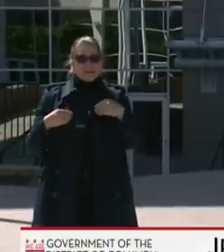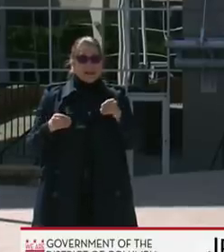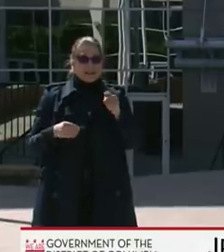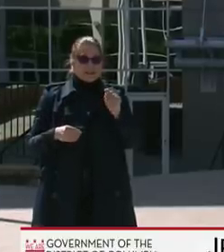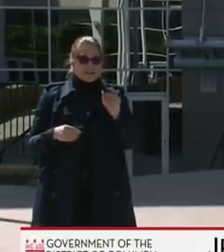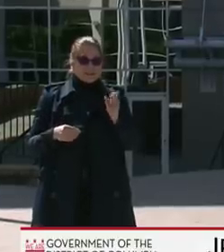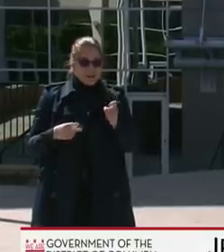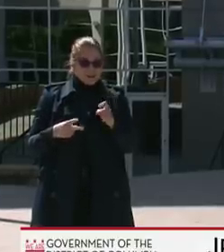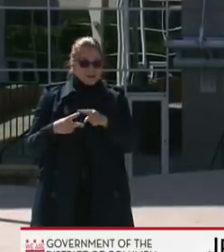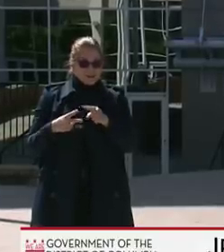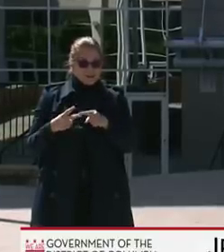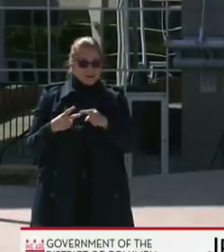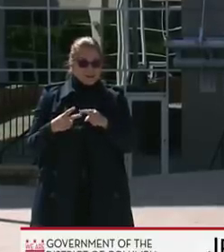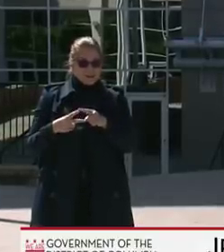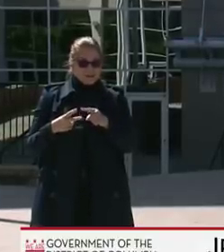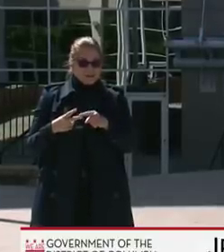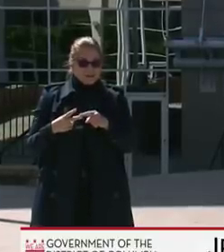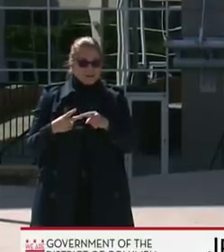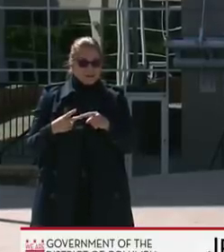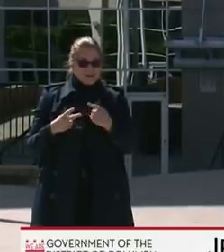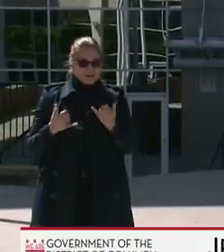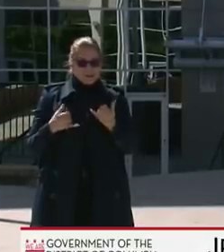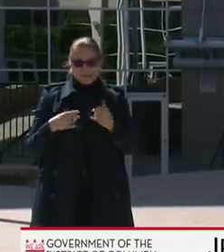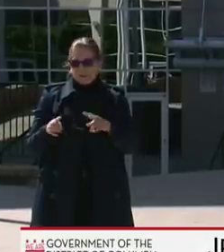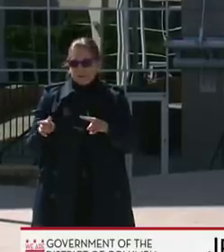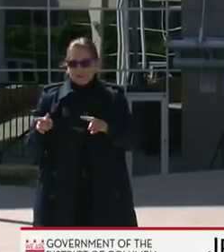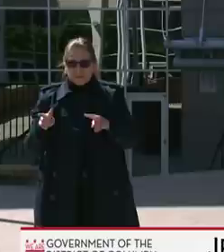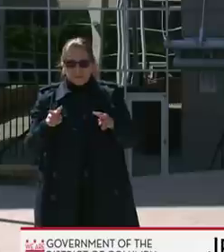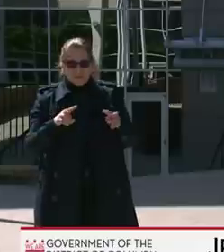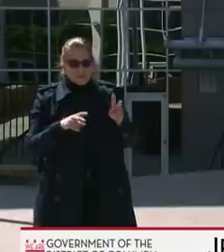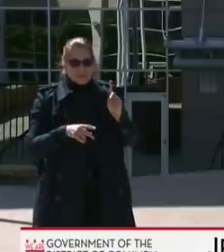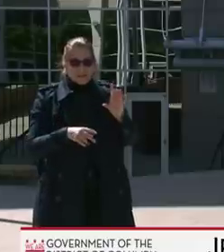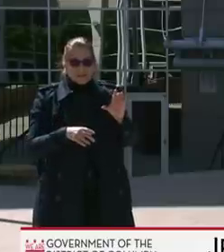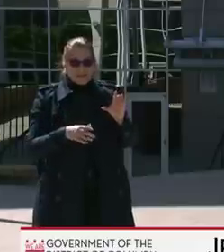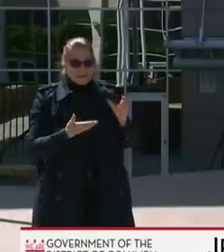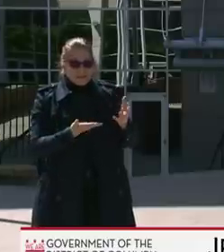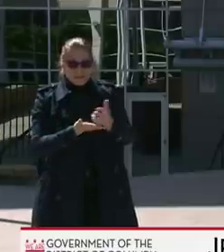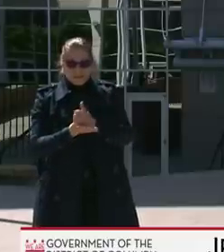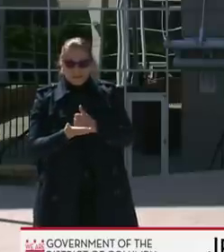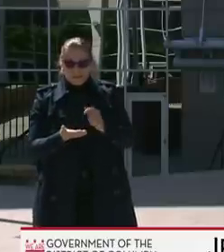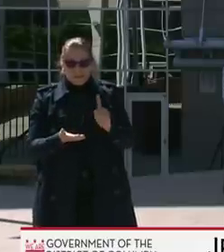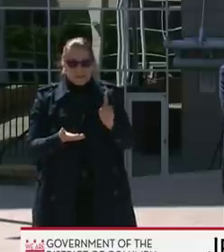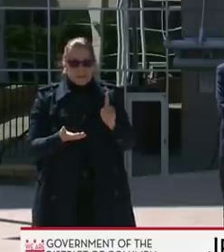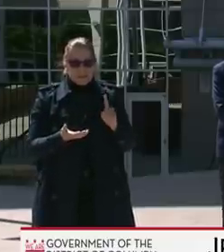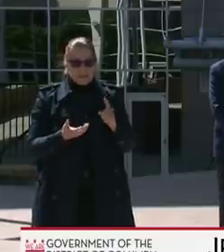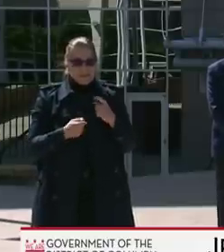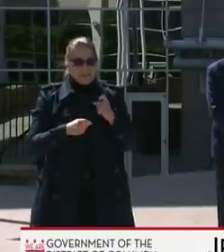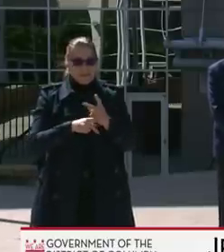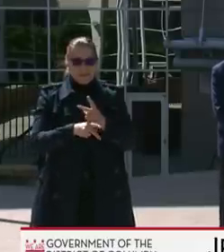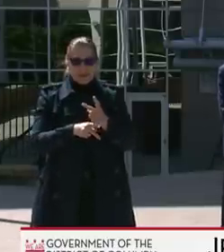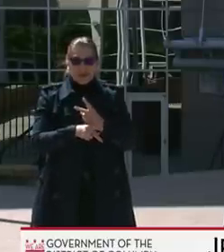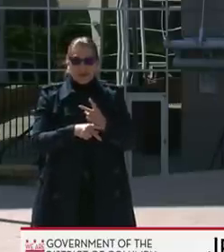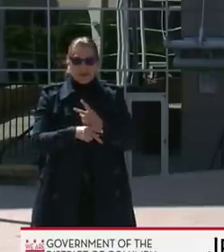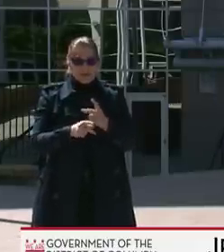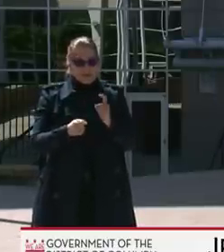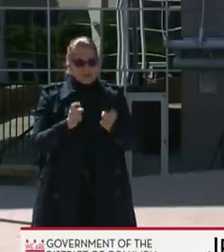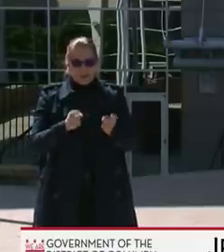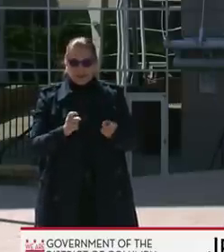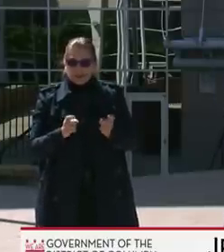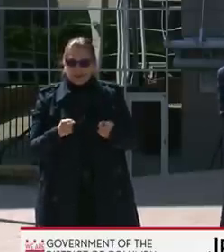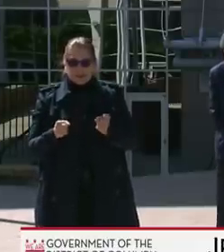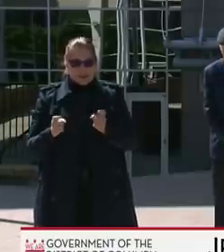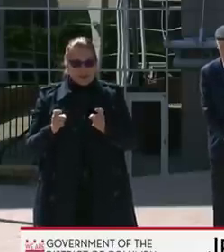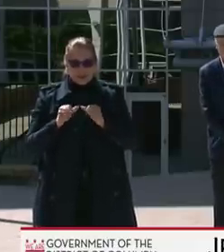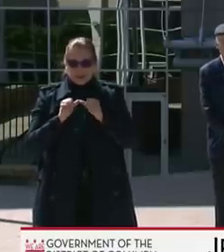the economic activity in the district is, and we'll continue to refine that. I can say that I don't see it getting better than